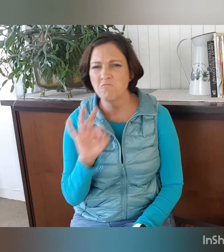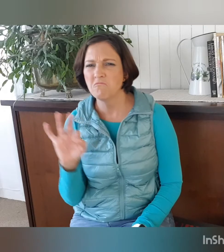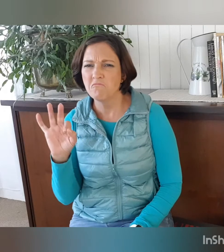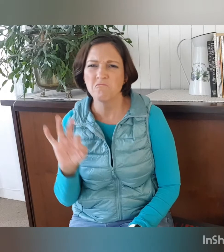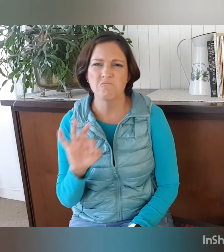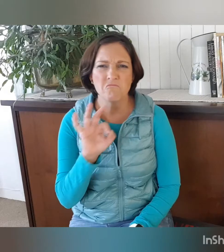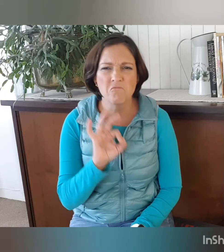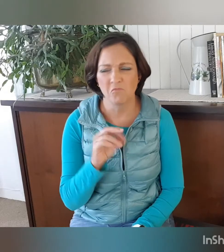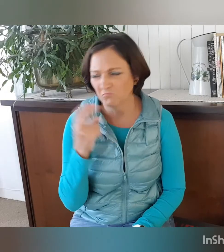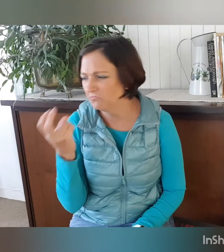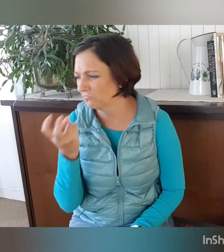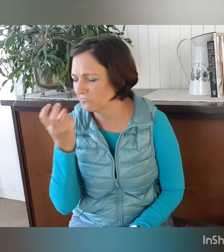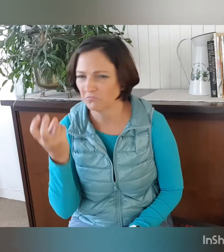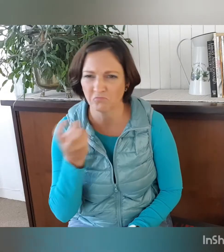Someone's been in